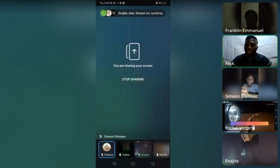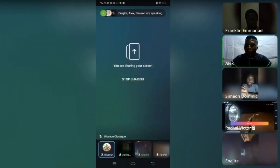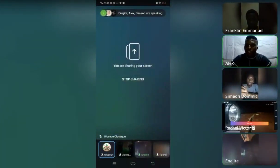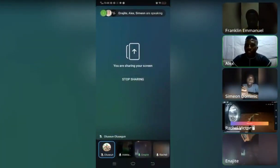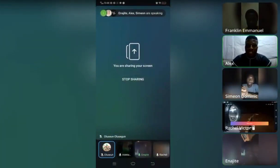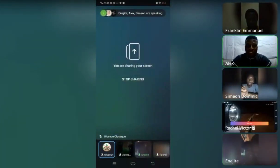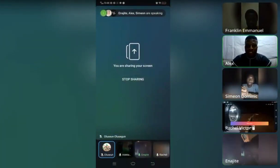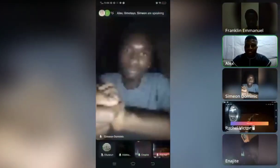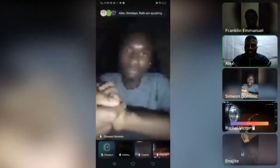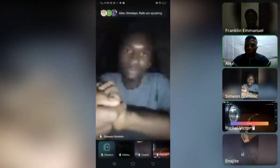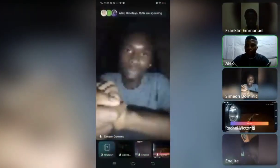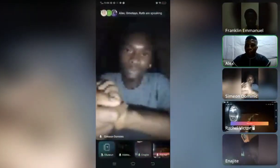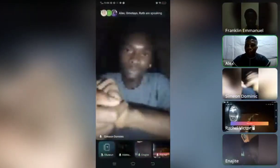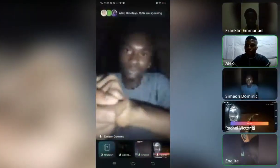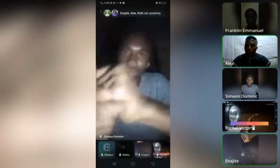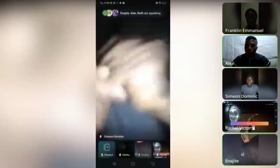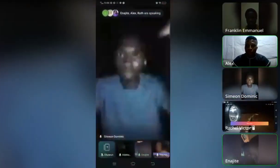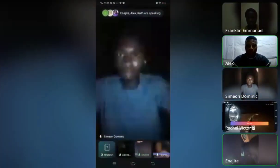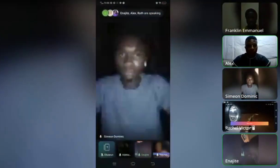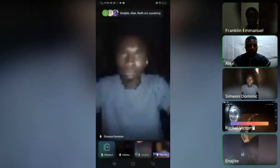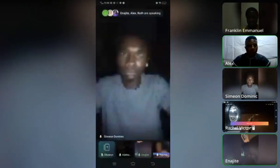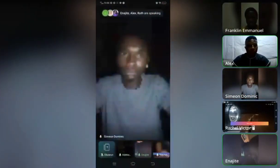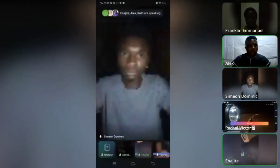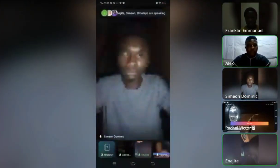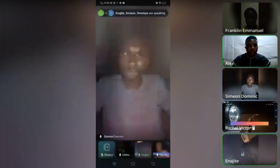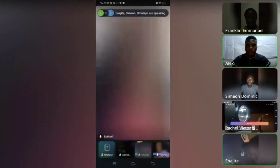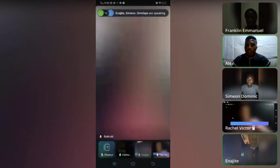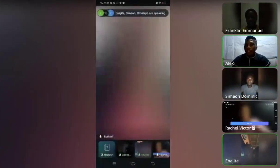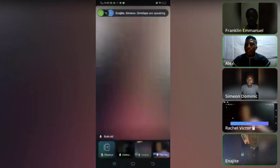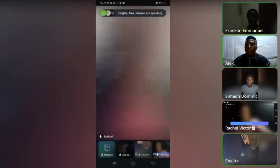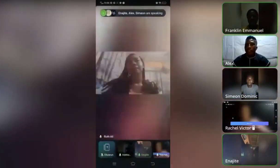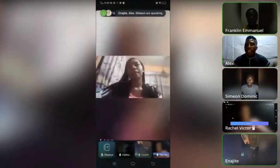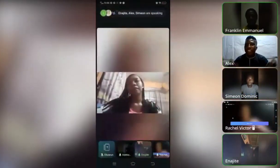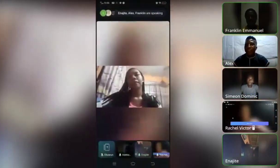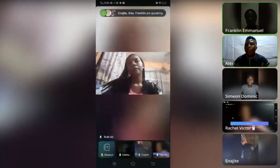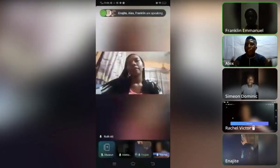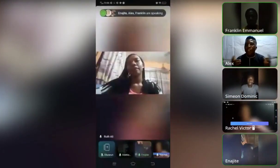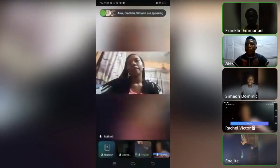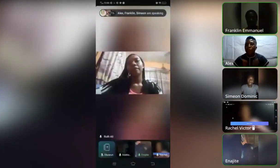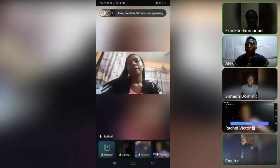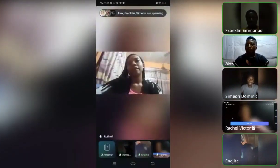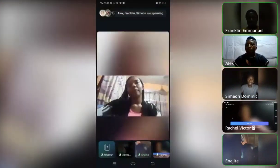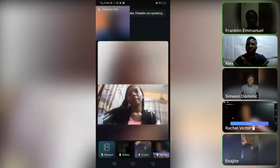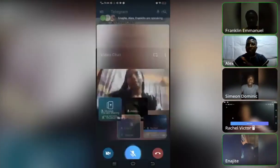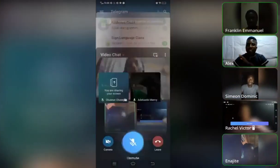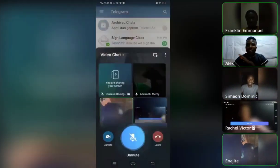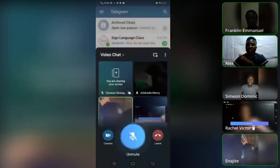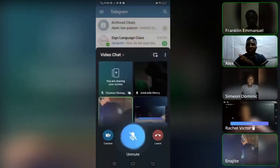Guys, if your network was as a bit messed up as mine, you can always go back to our YouTube page